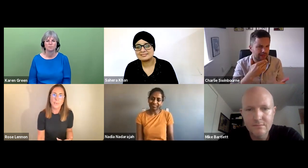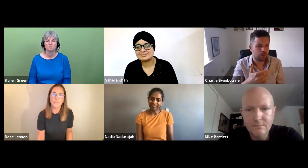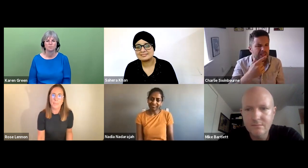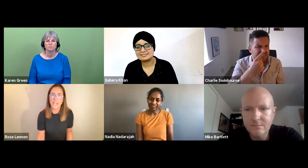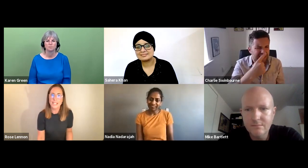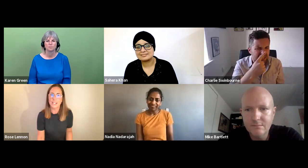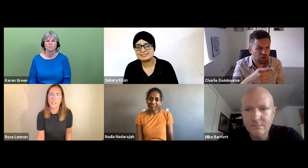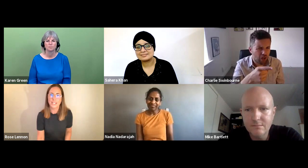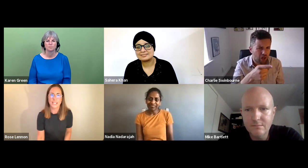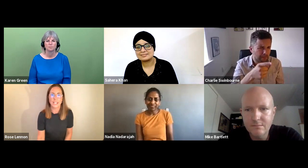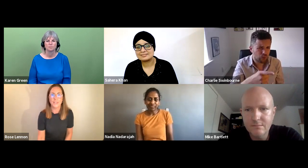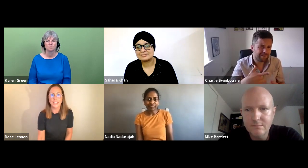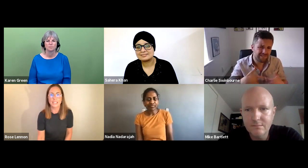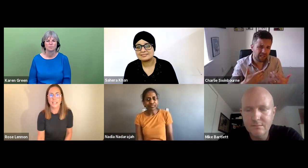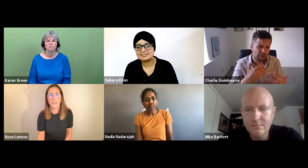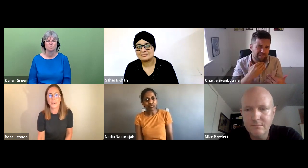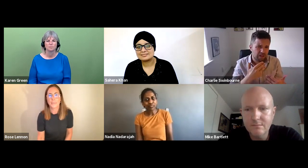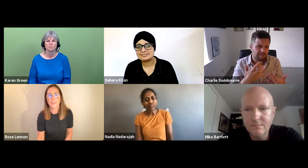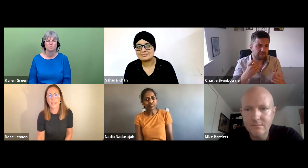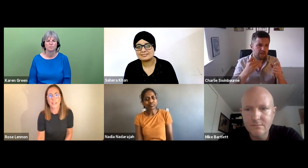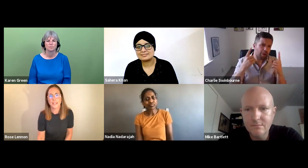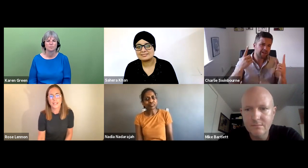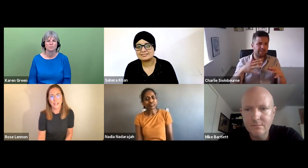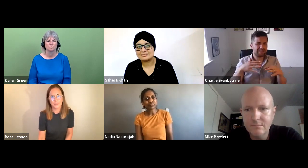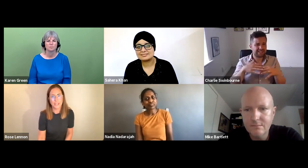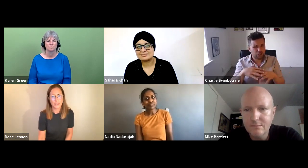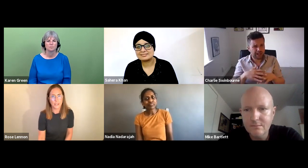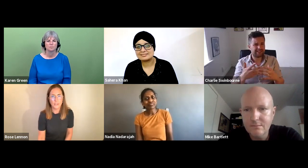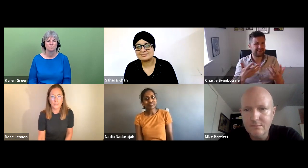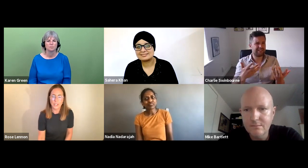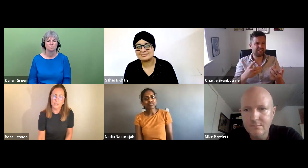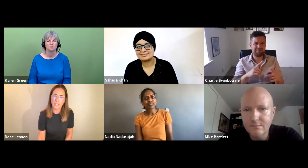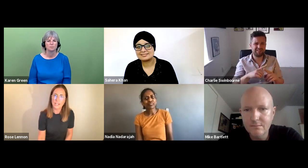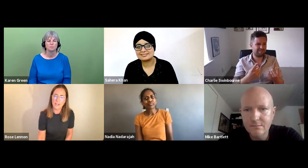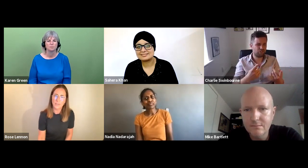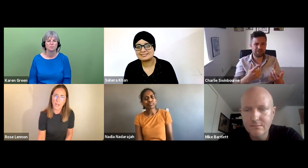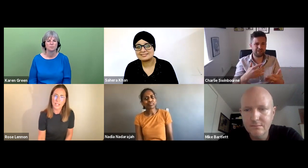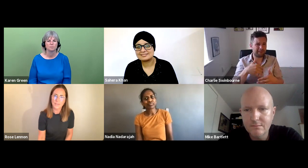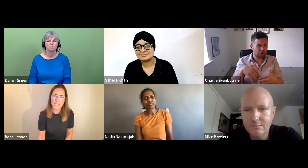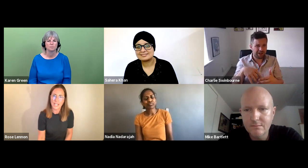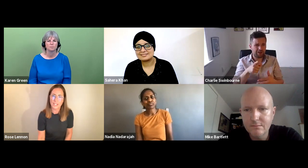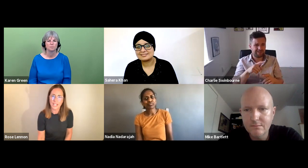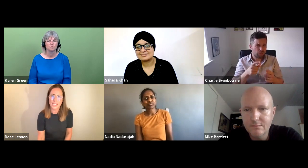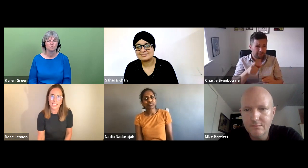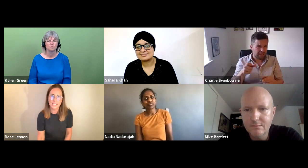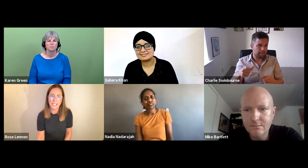being represented on TV. Sahera, do you feel that there's enough awareness of intersectionality